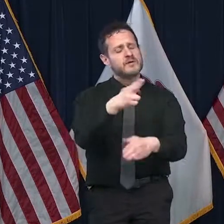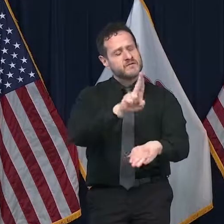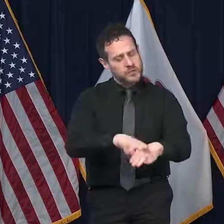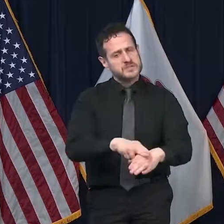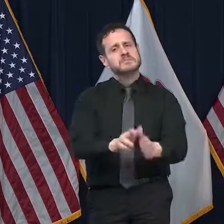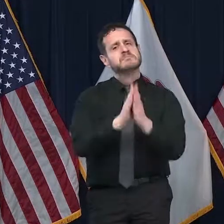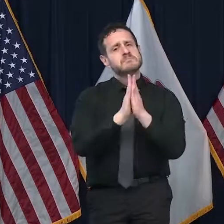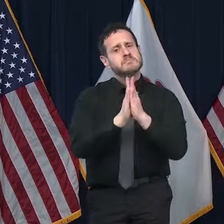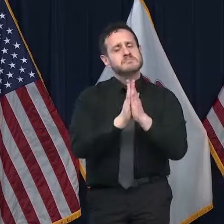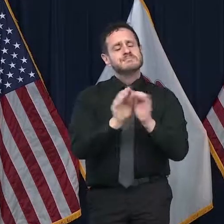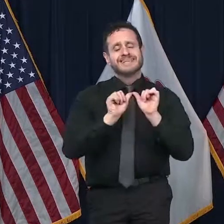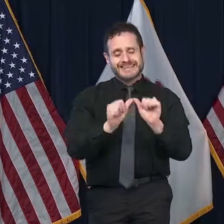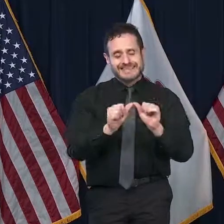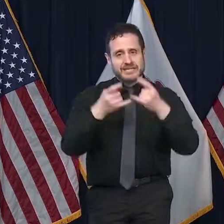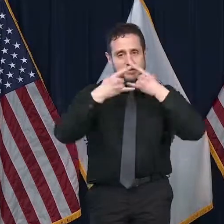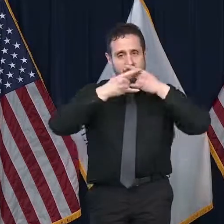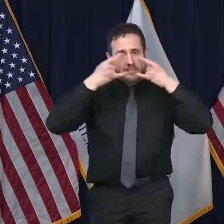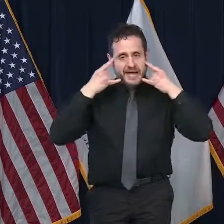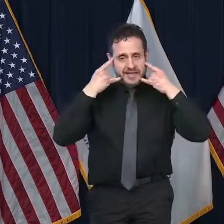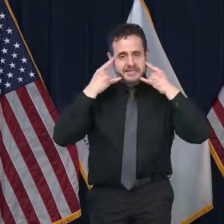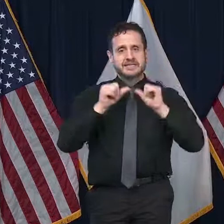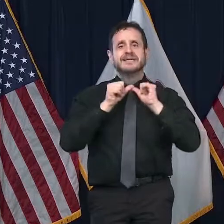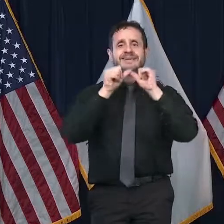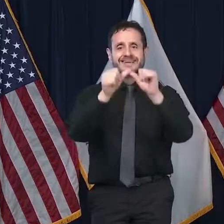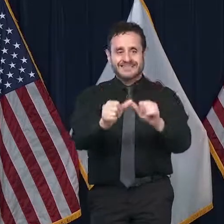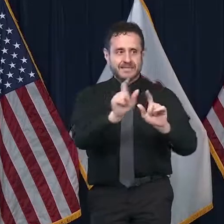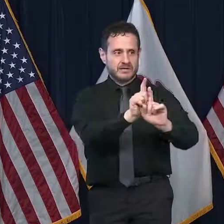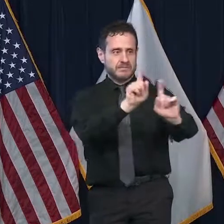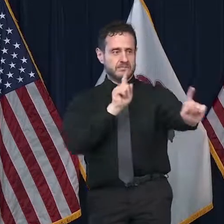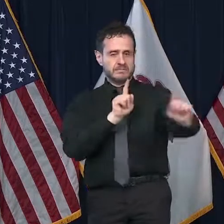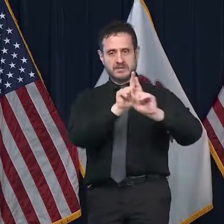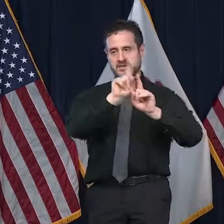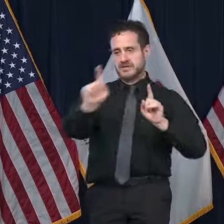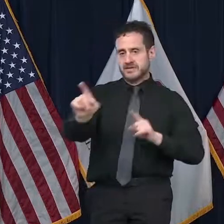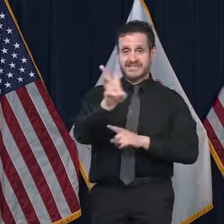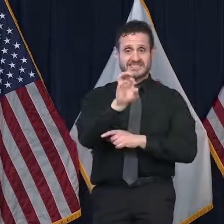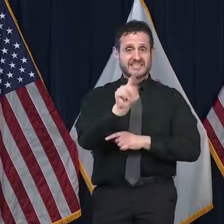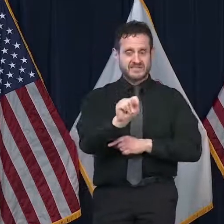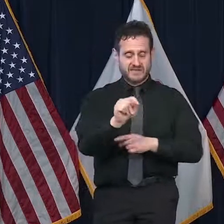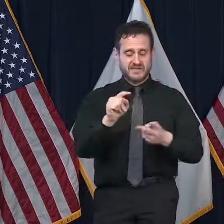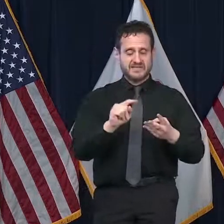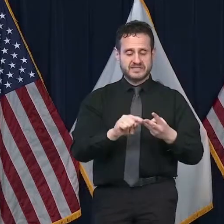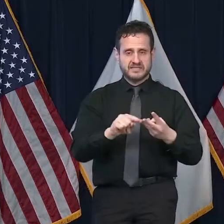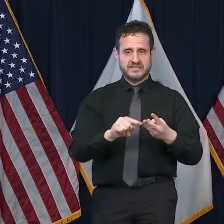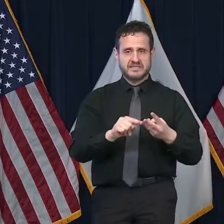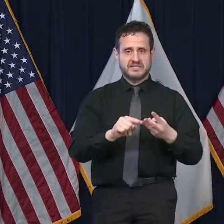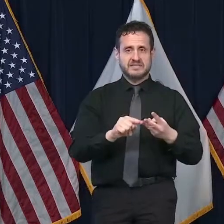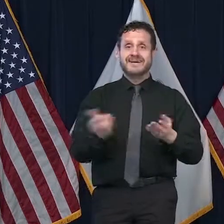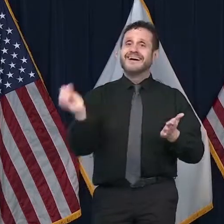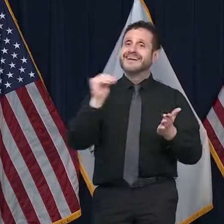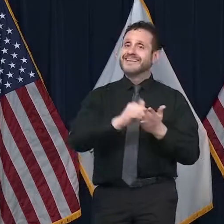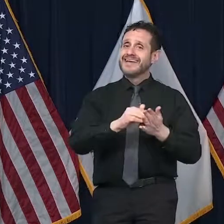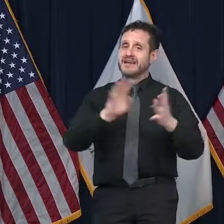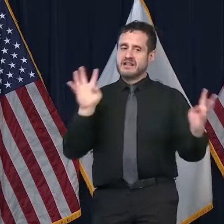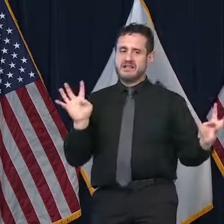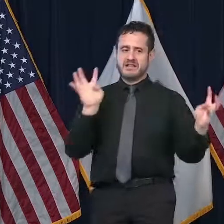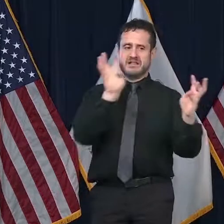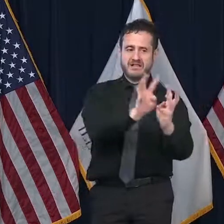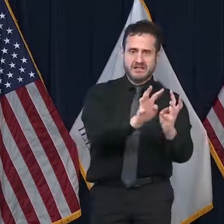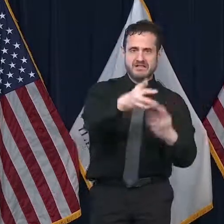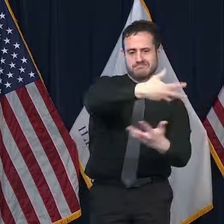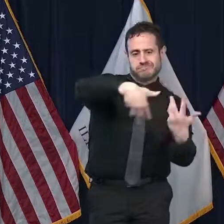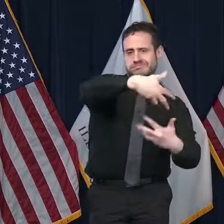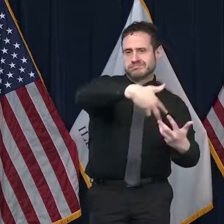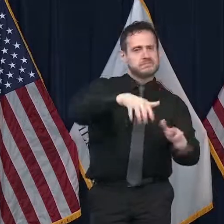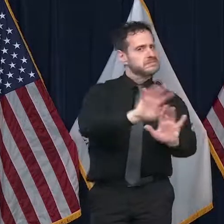your mask. Please continue to maintain 6 feet of distance. Please continue to avoid large gatherings. And